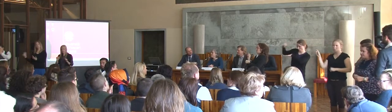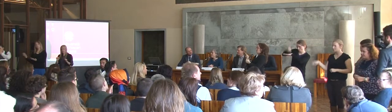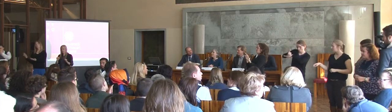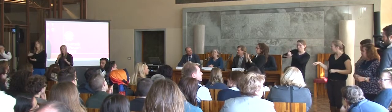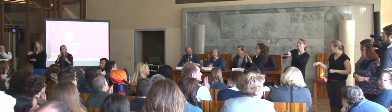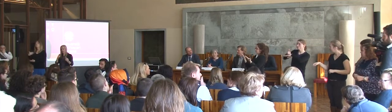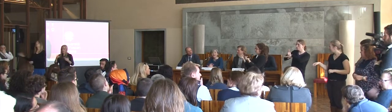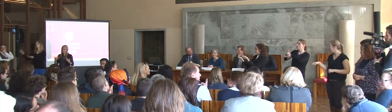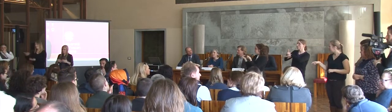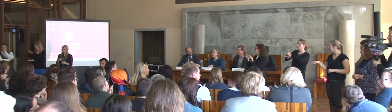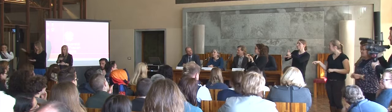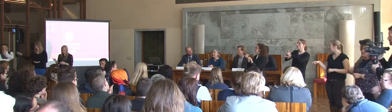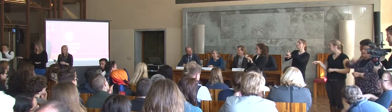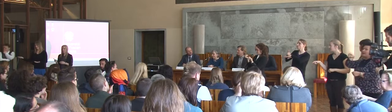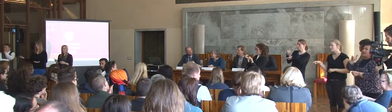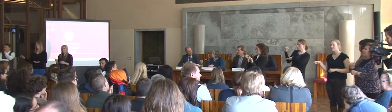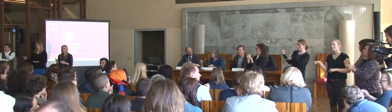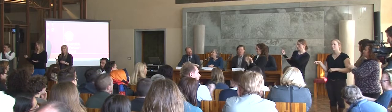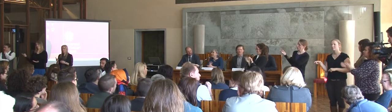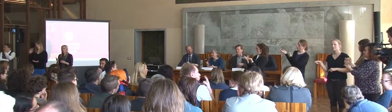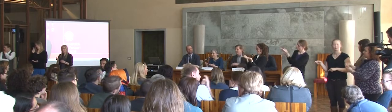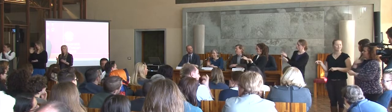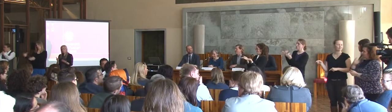welcome you all on behalf of ENS